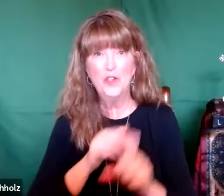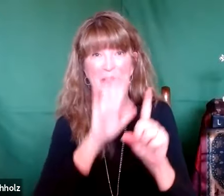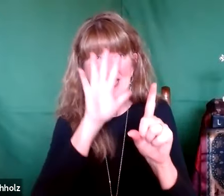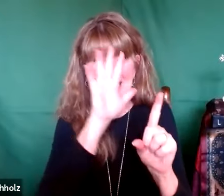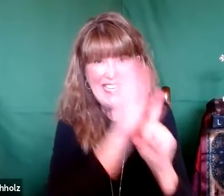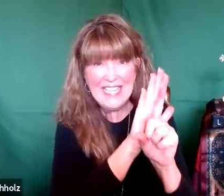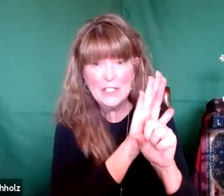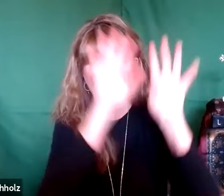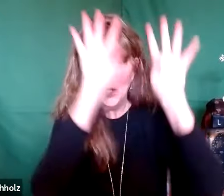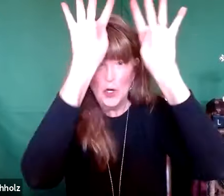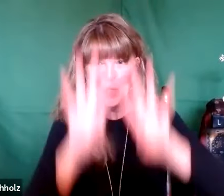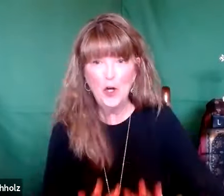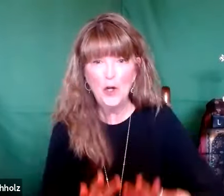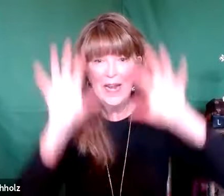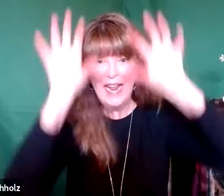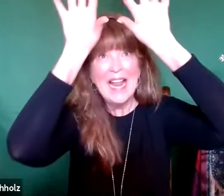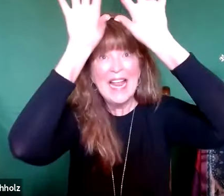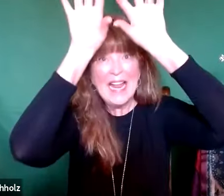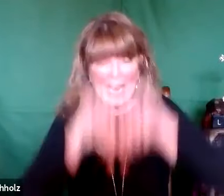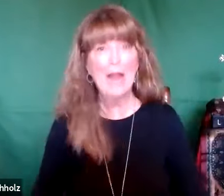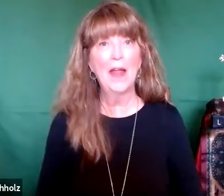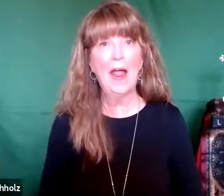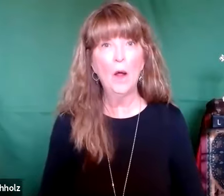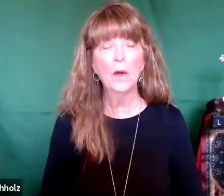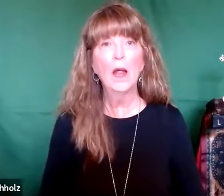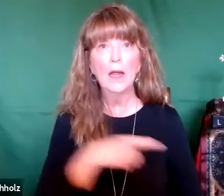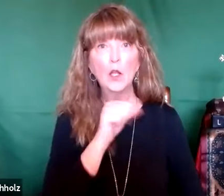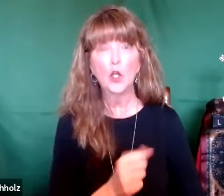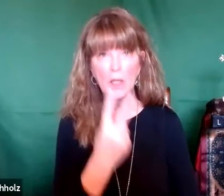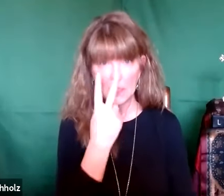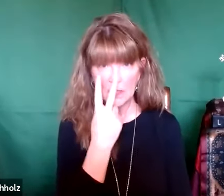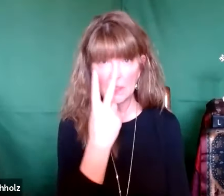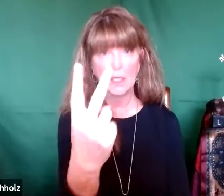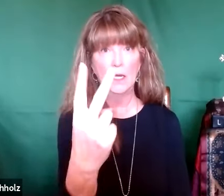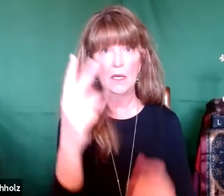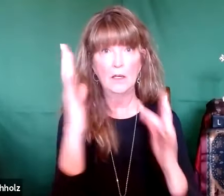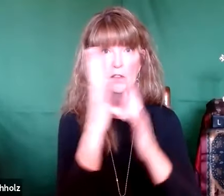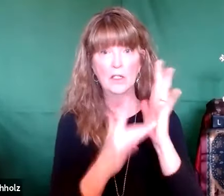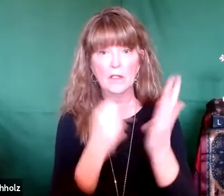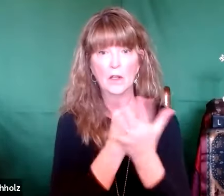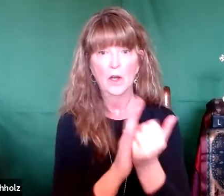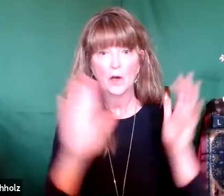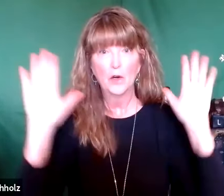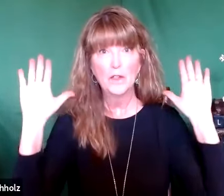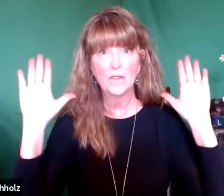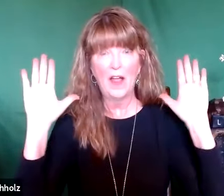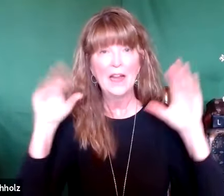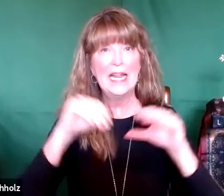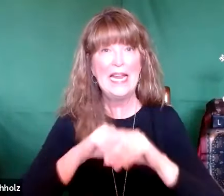an end, the Roman centurion tore down his curtain, and then he could see